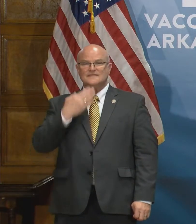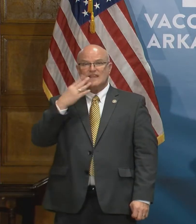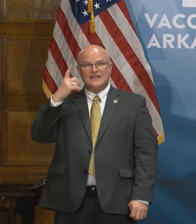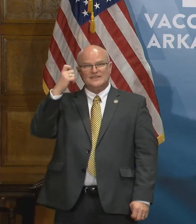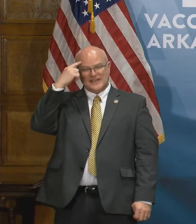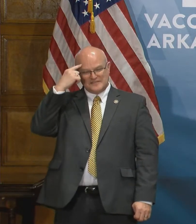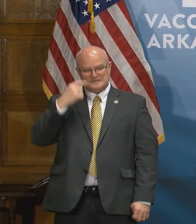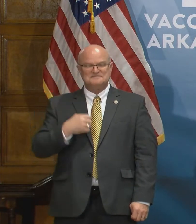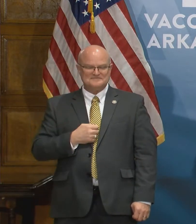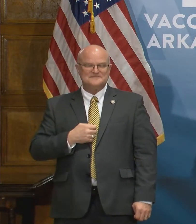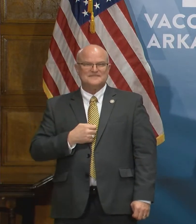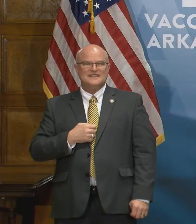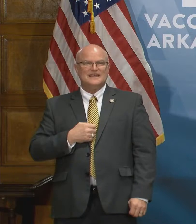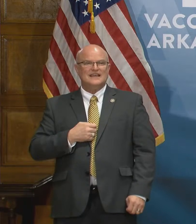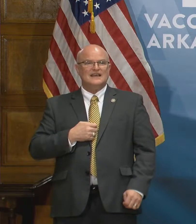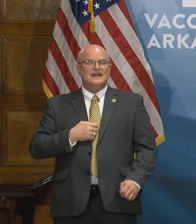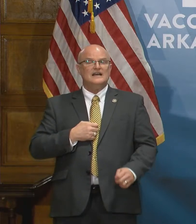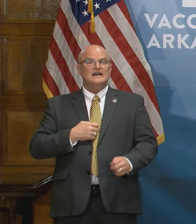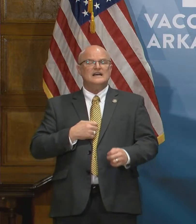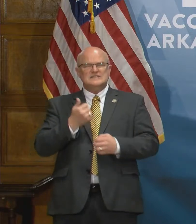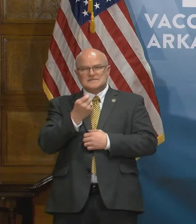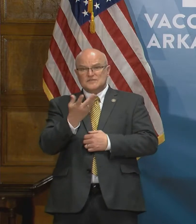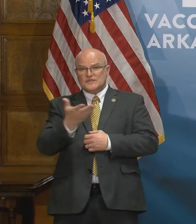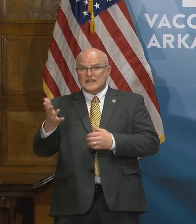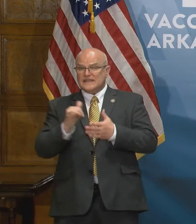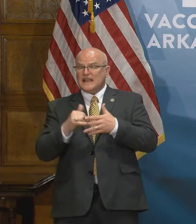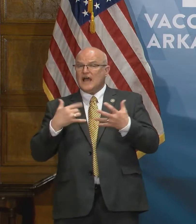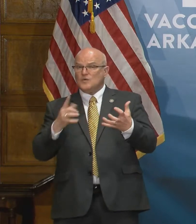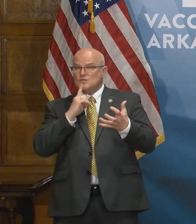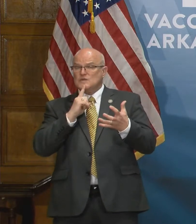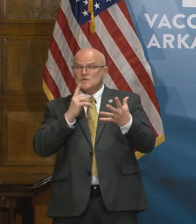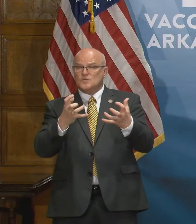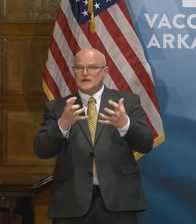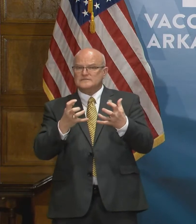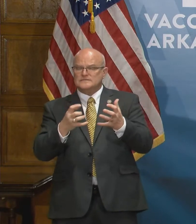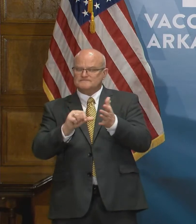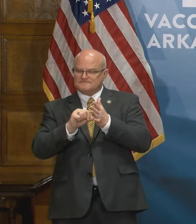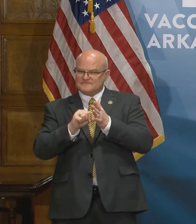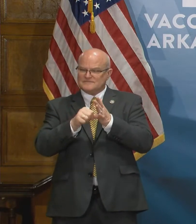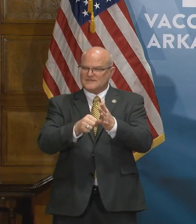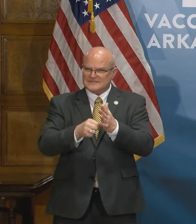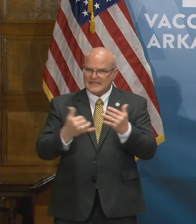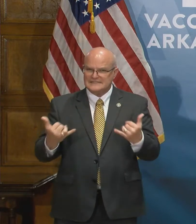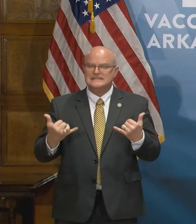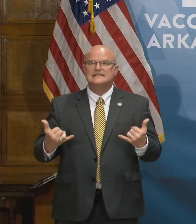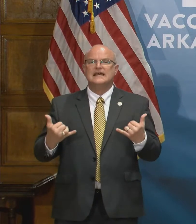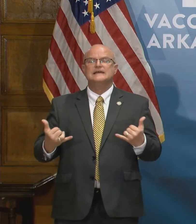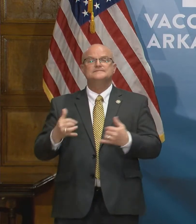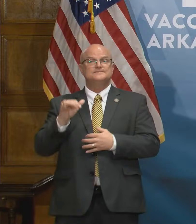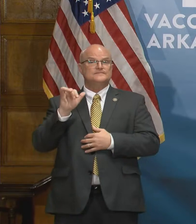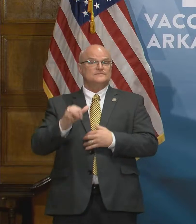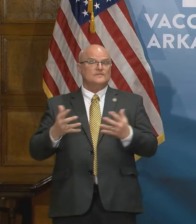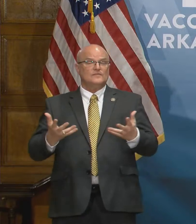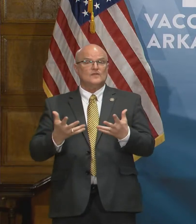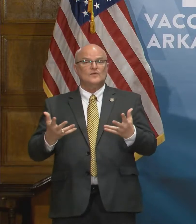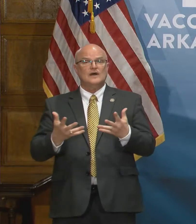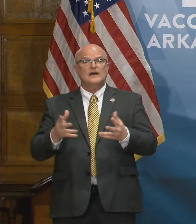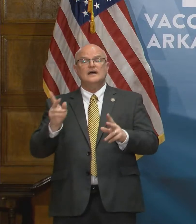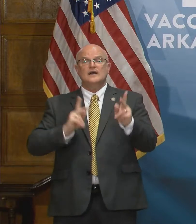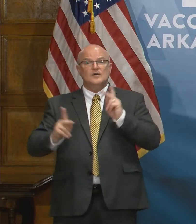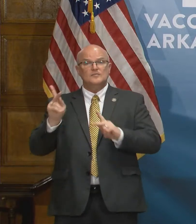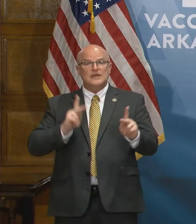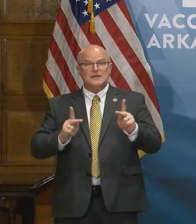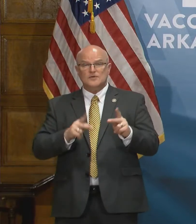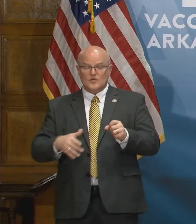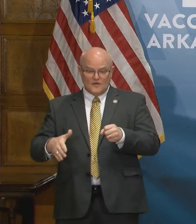Thank you very much, Governor. There's a couple of things that I would really like to emphasize today, and that is that people